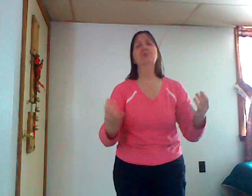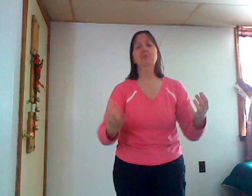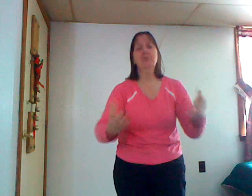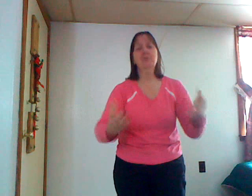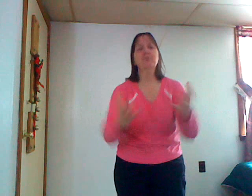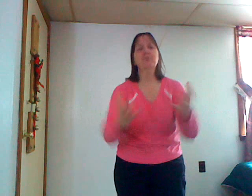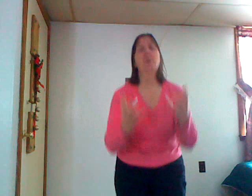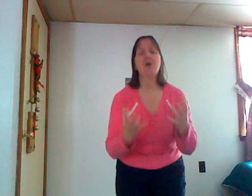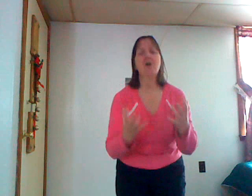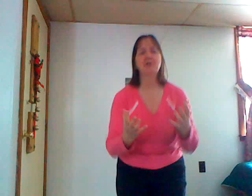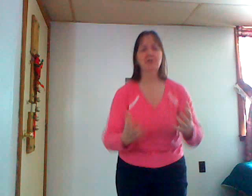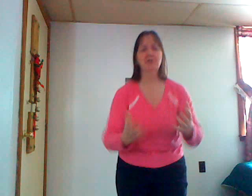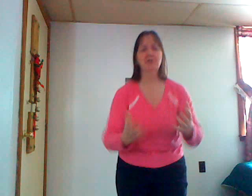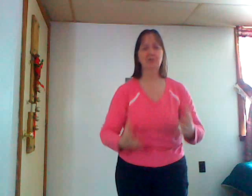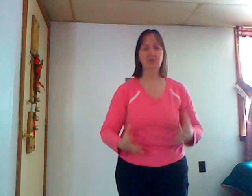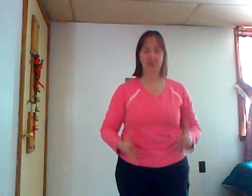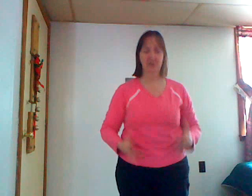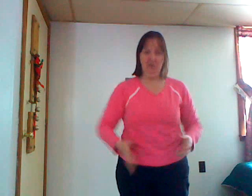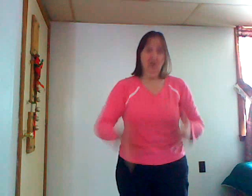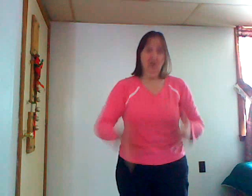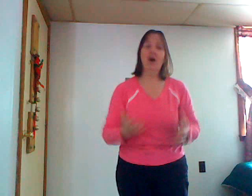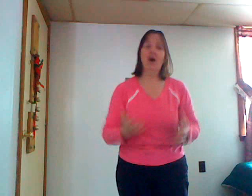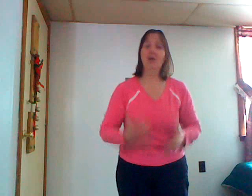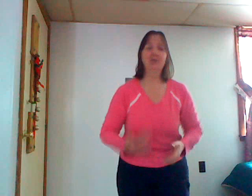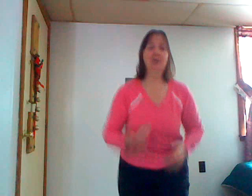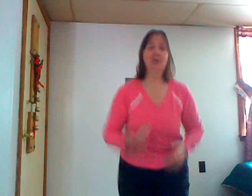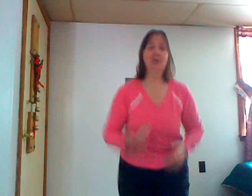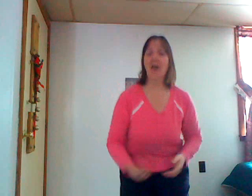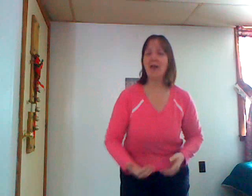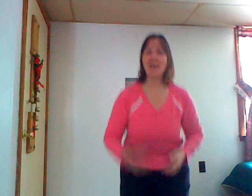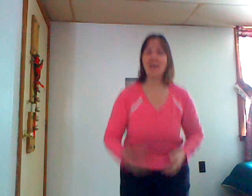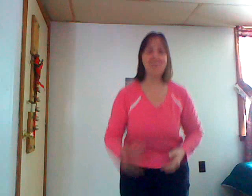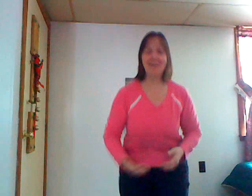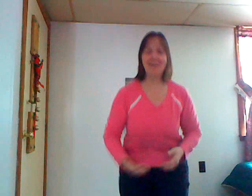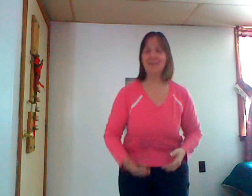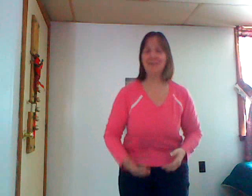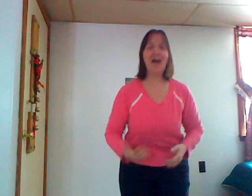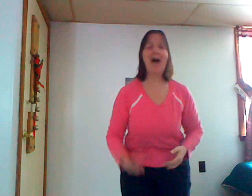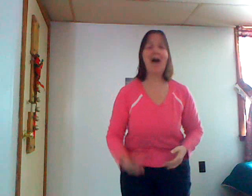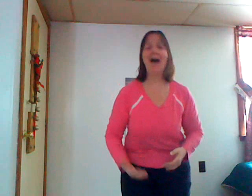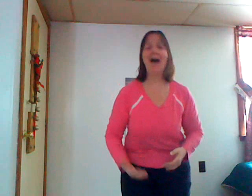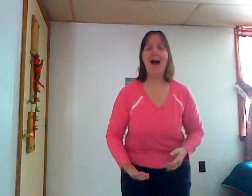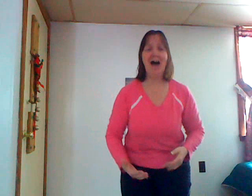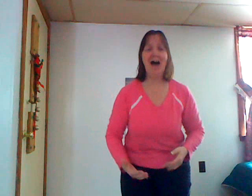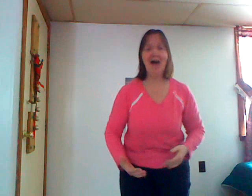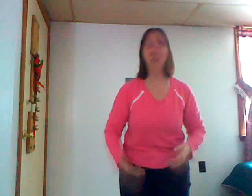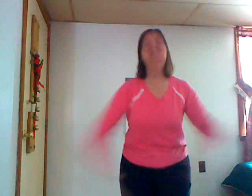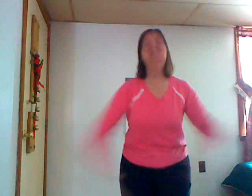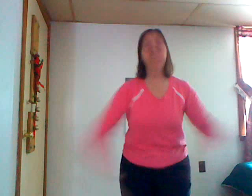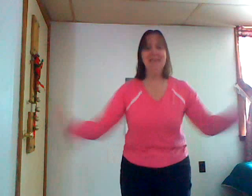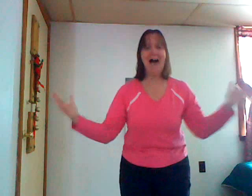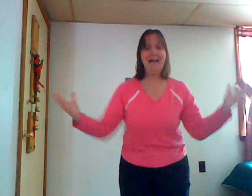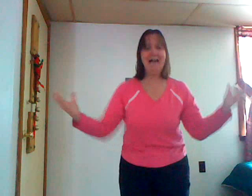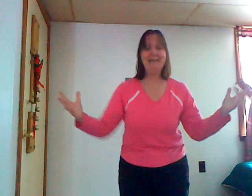water, I will lay me down. Like